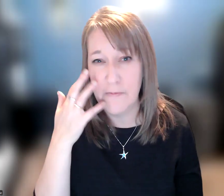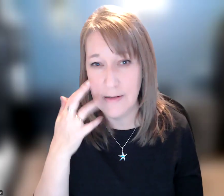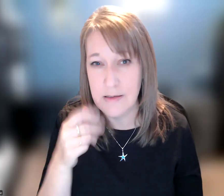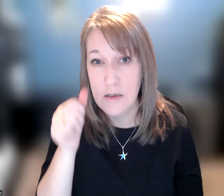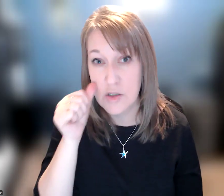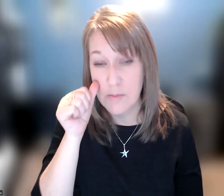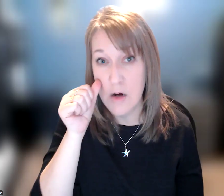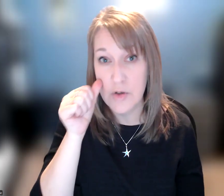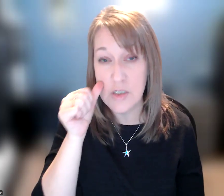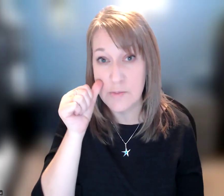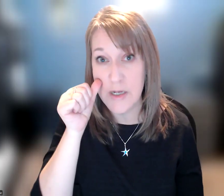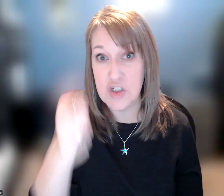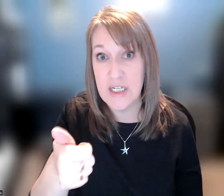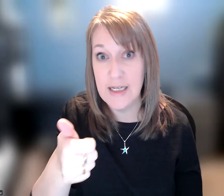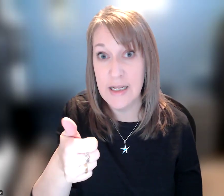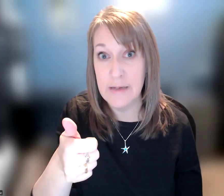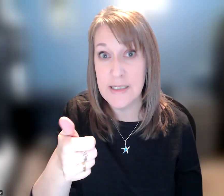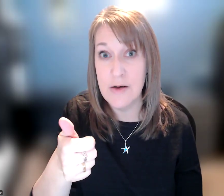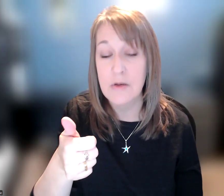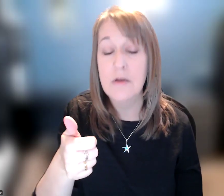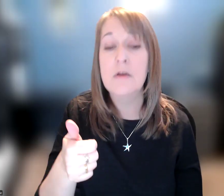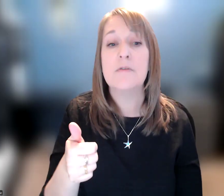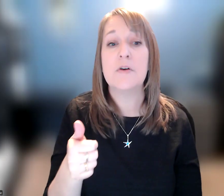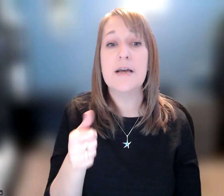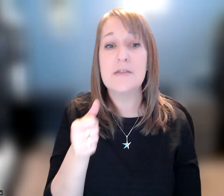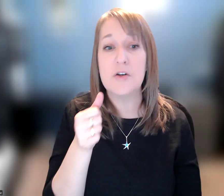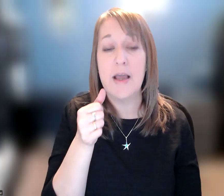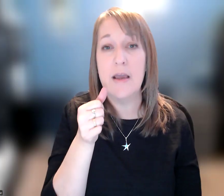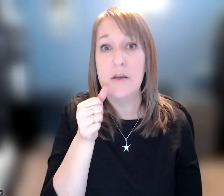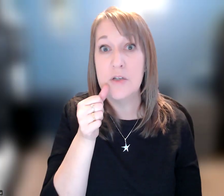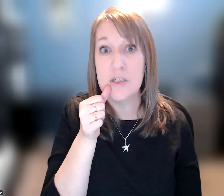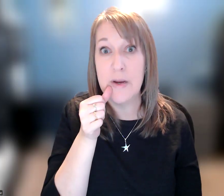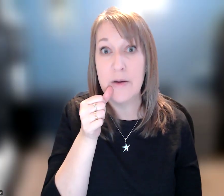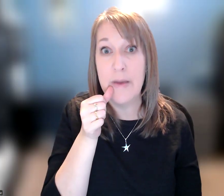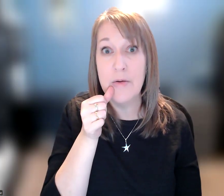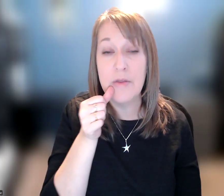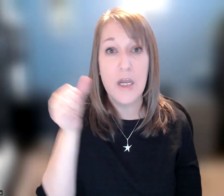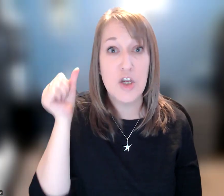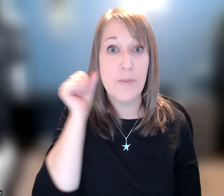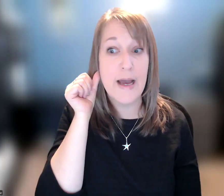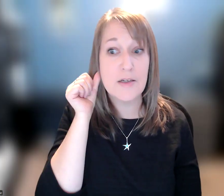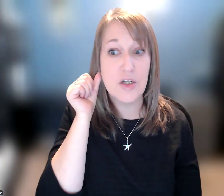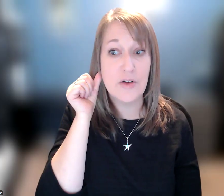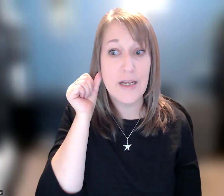face. Tomorrow, you touch by your cheek and it comes out. For yesterday, you touch by your mouth and you go back to your